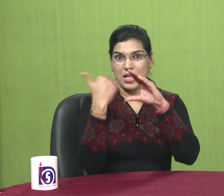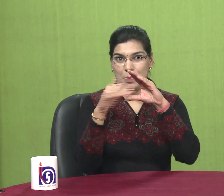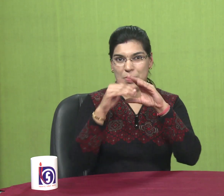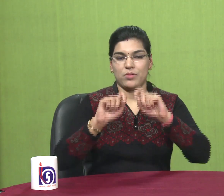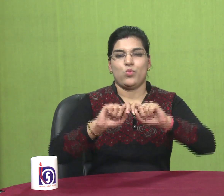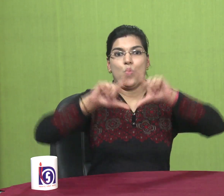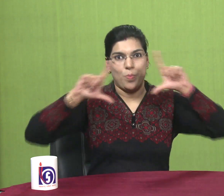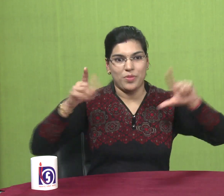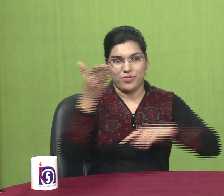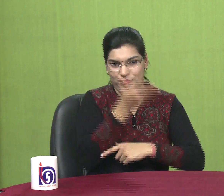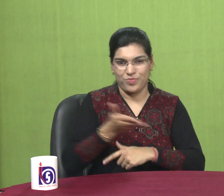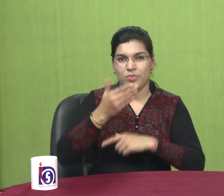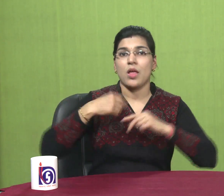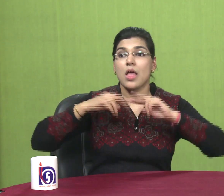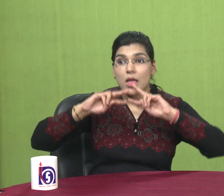But how do we reply? Through the same mail.